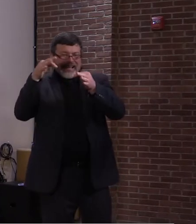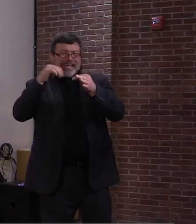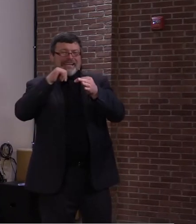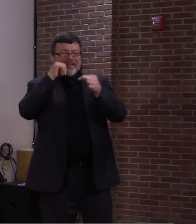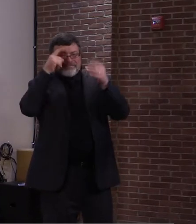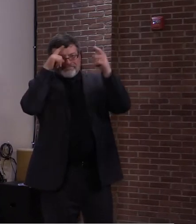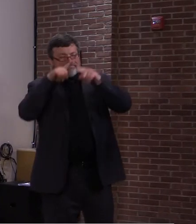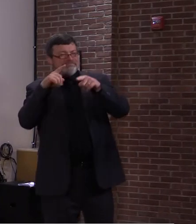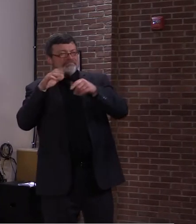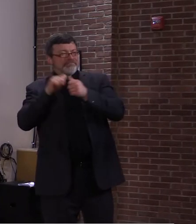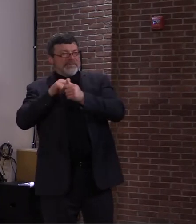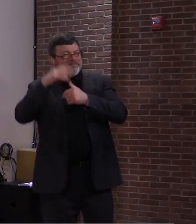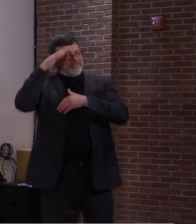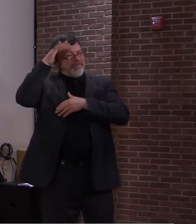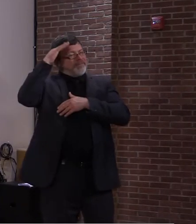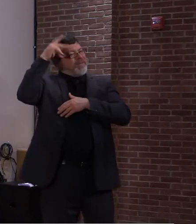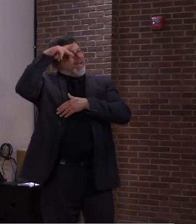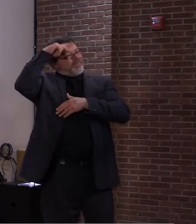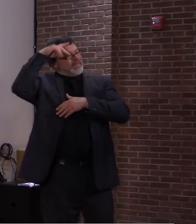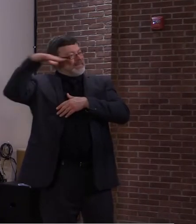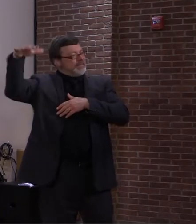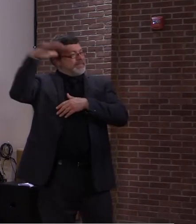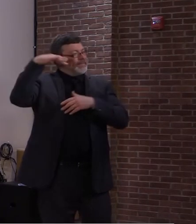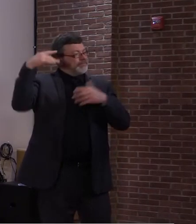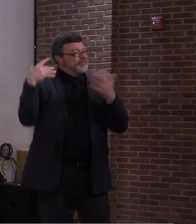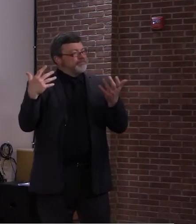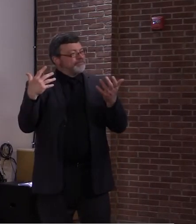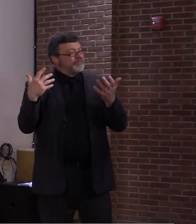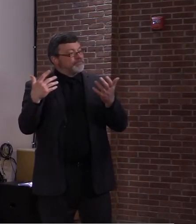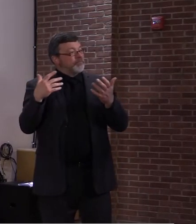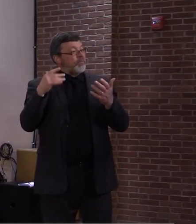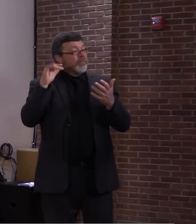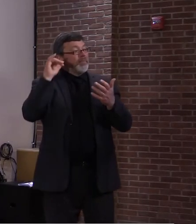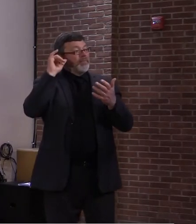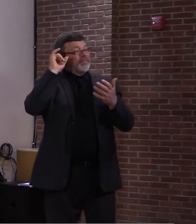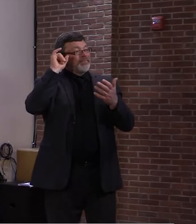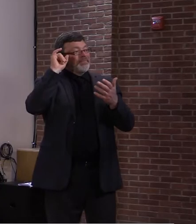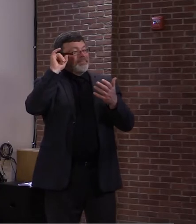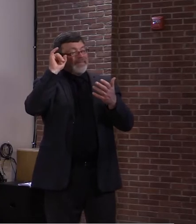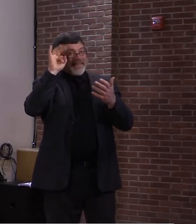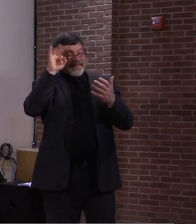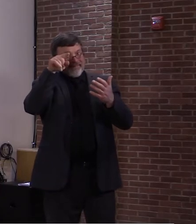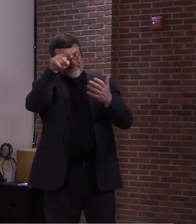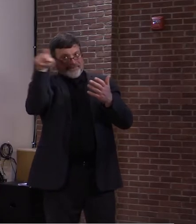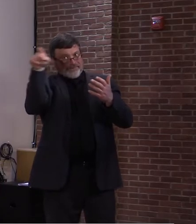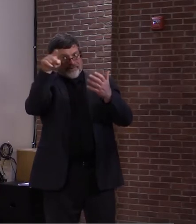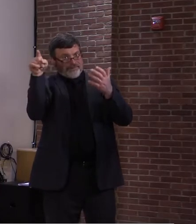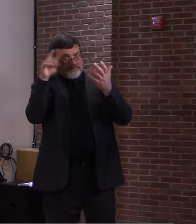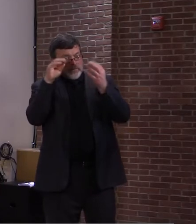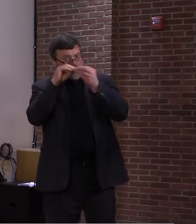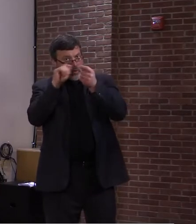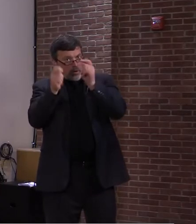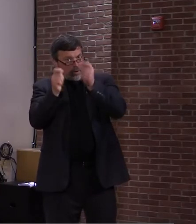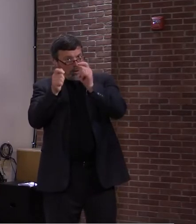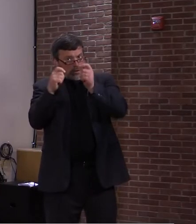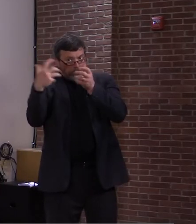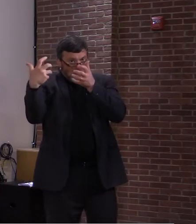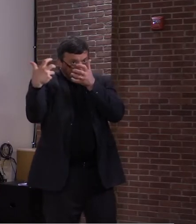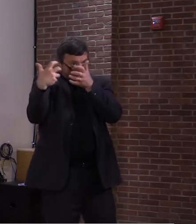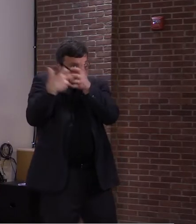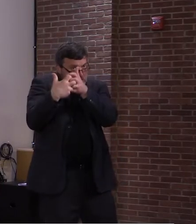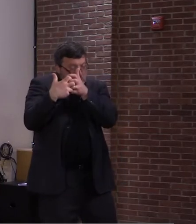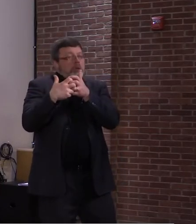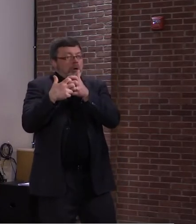further before it gets my support. I really would like to see the PUC take this and design